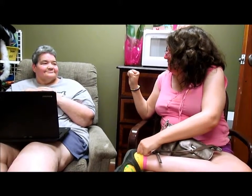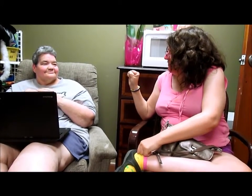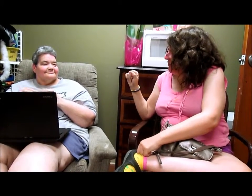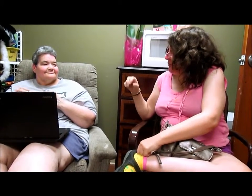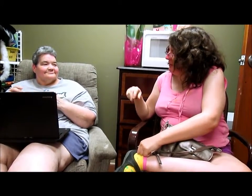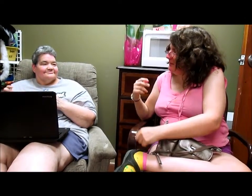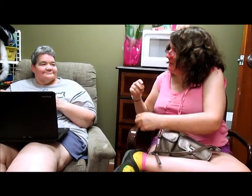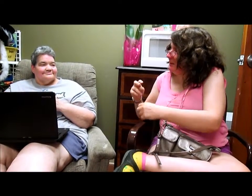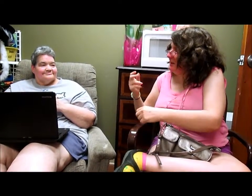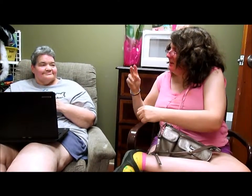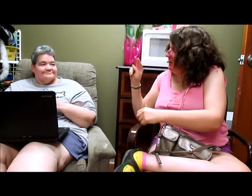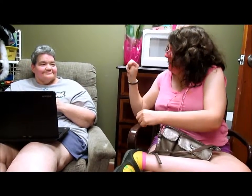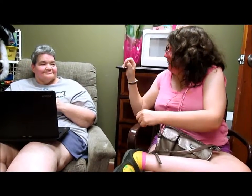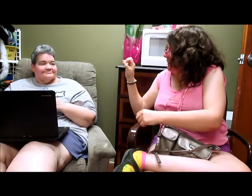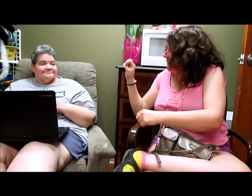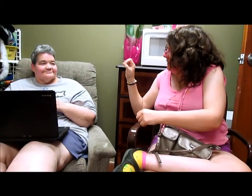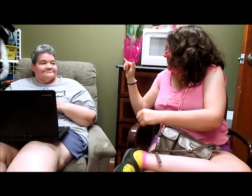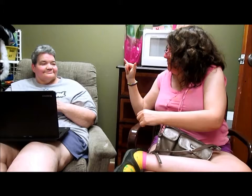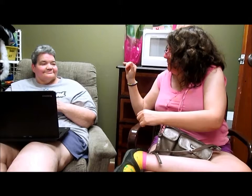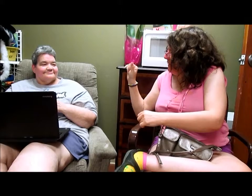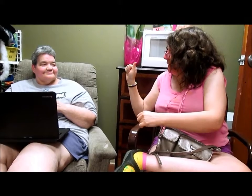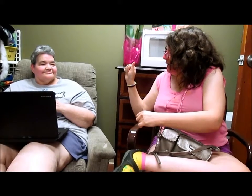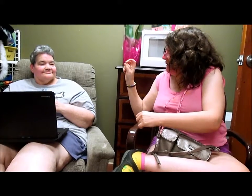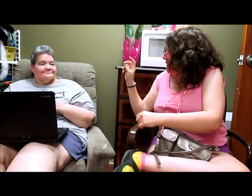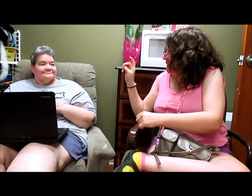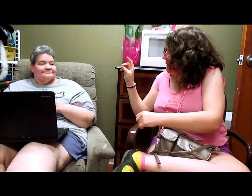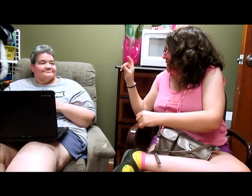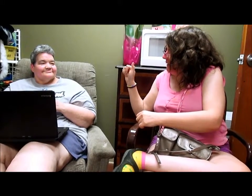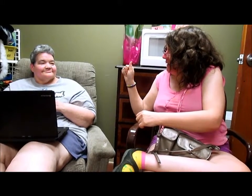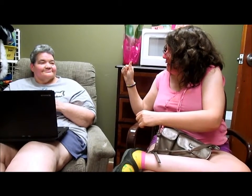It's N-E-B-A-B-A.